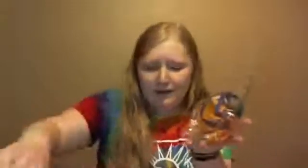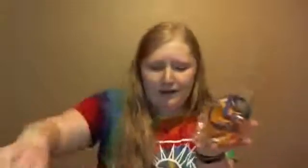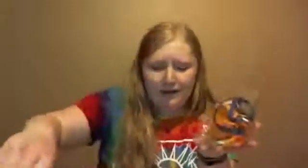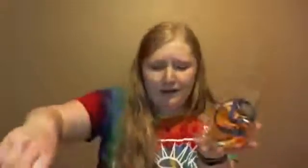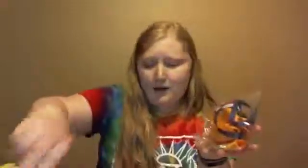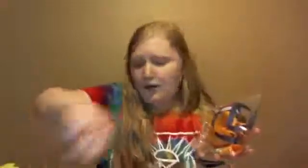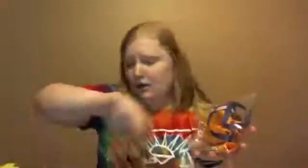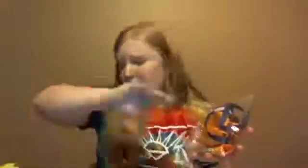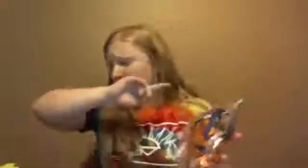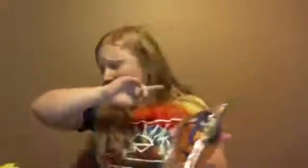like,